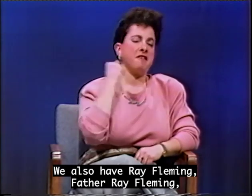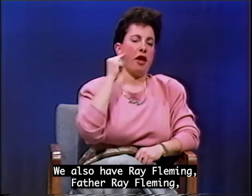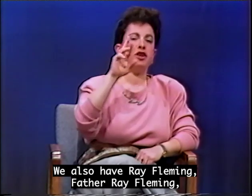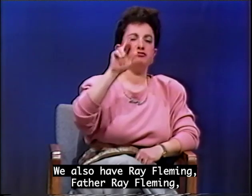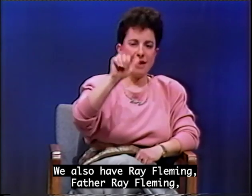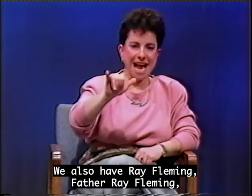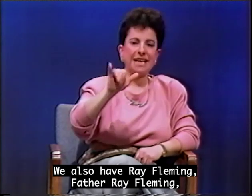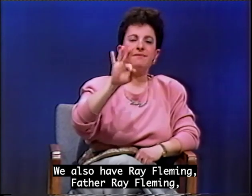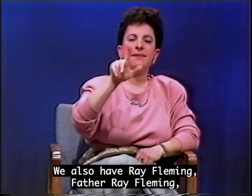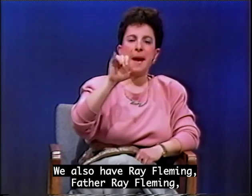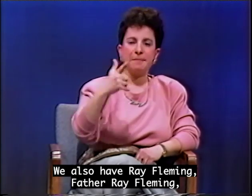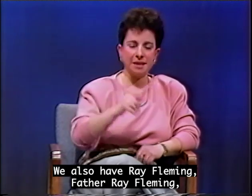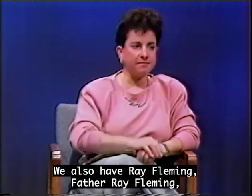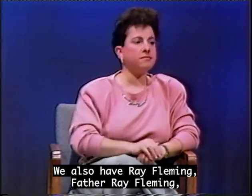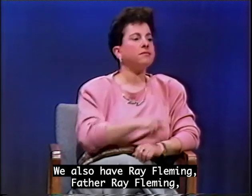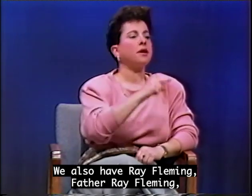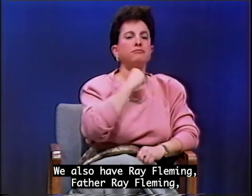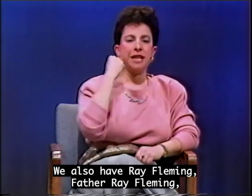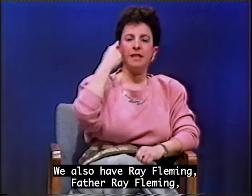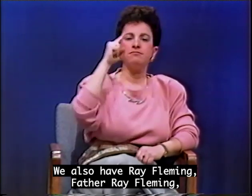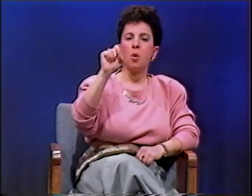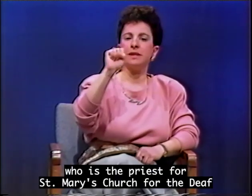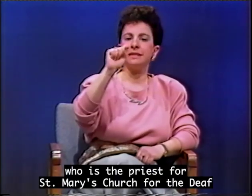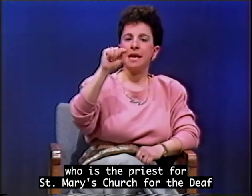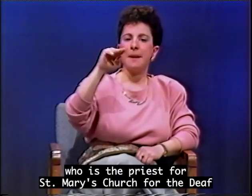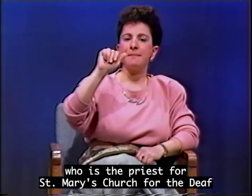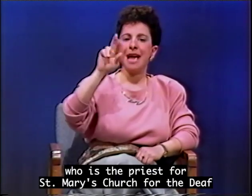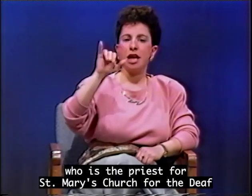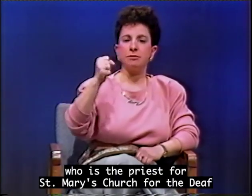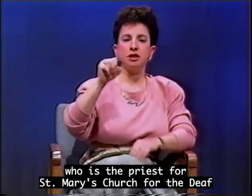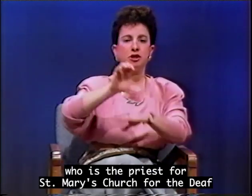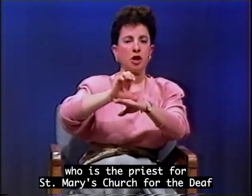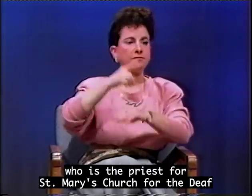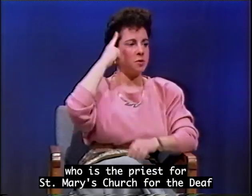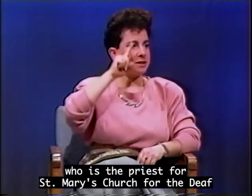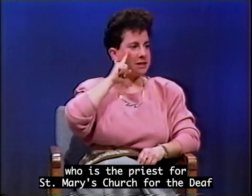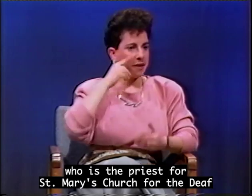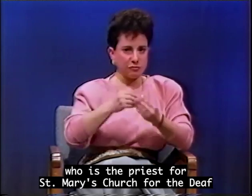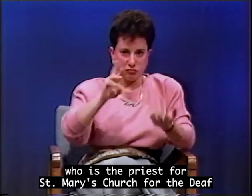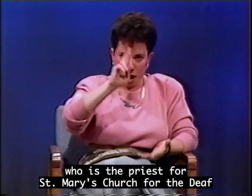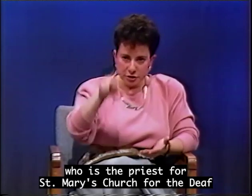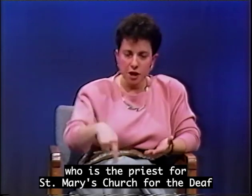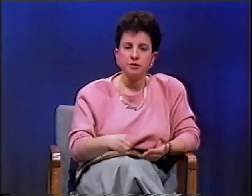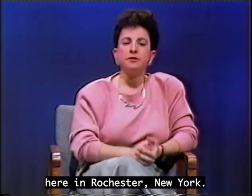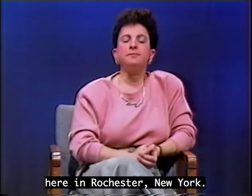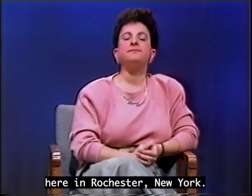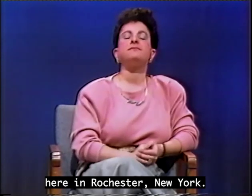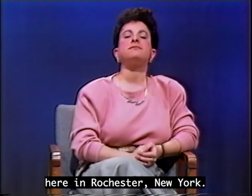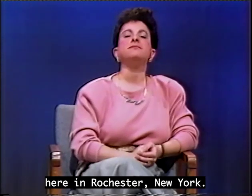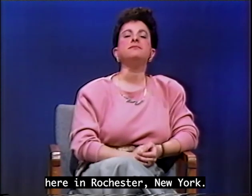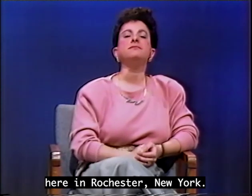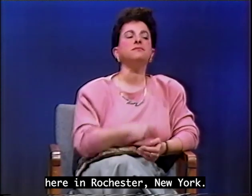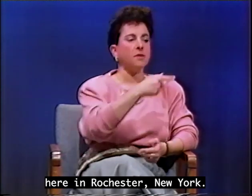Fleming, Father Ray Fleming, who is the priest for St. Mary's Church for the Deaf here in Rochester, New York.